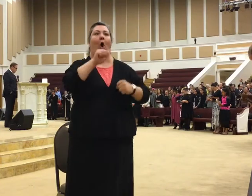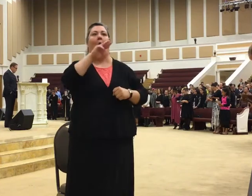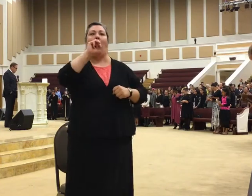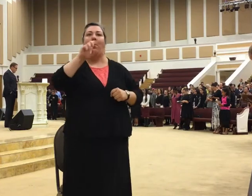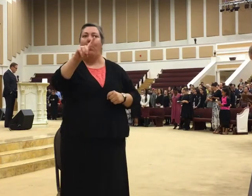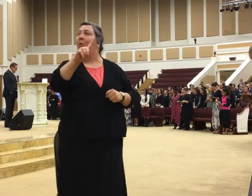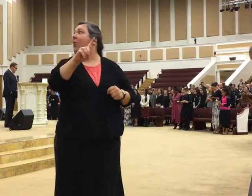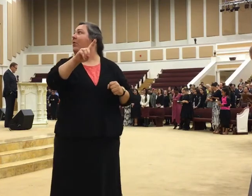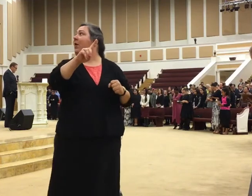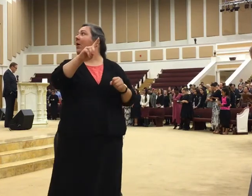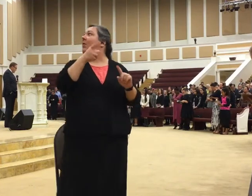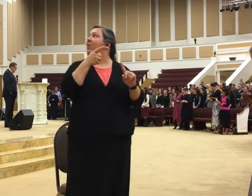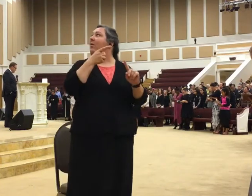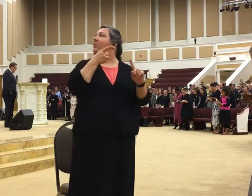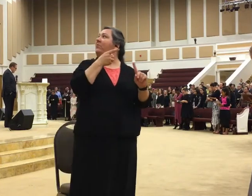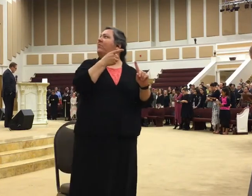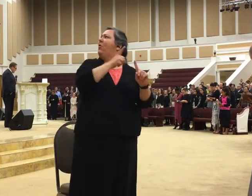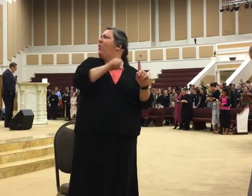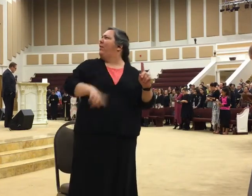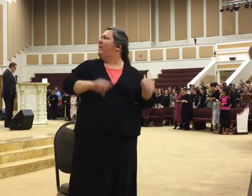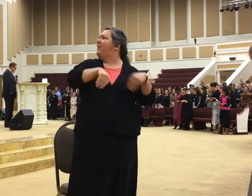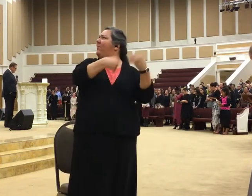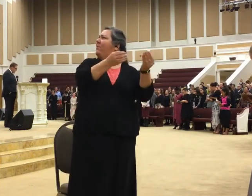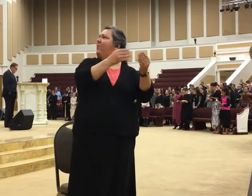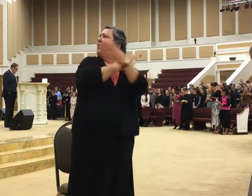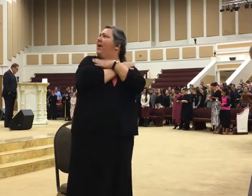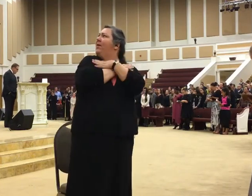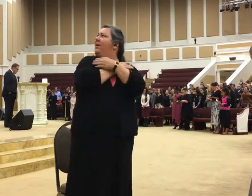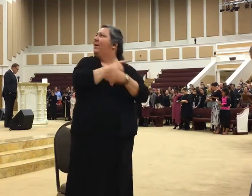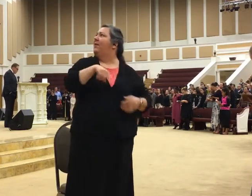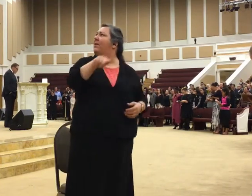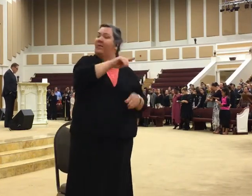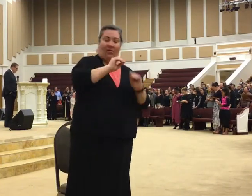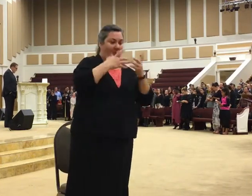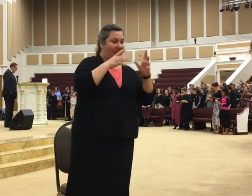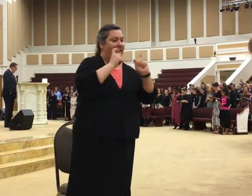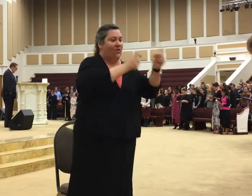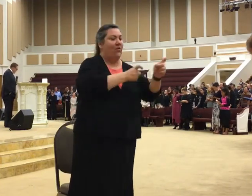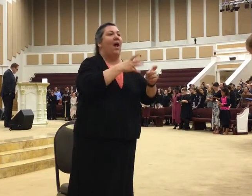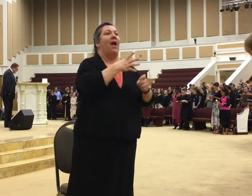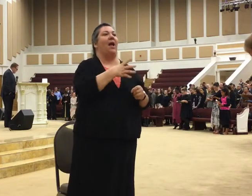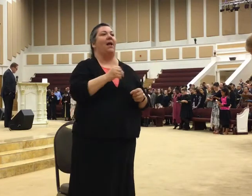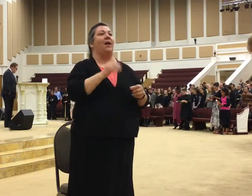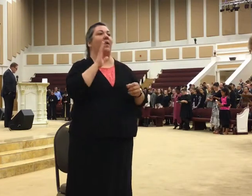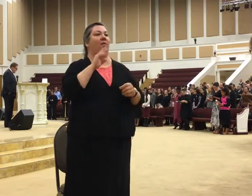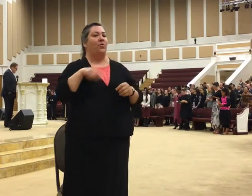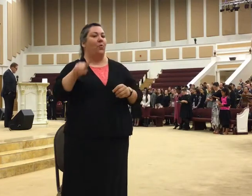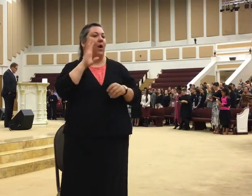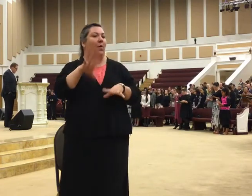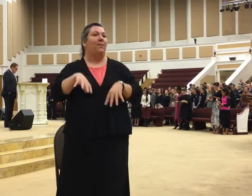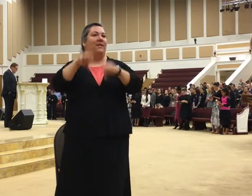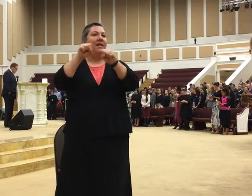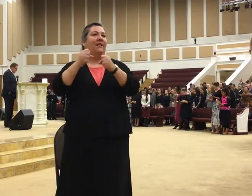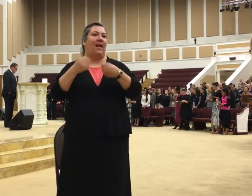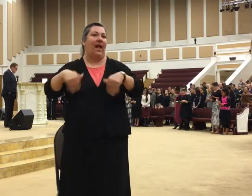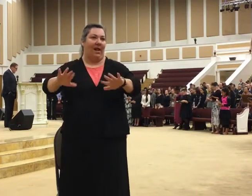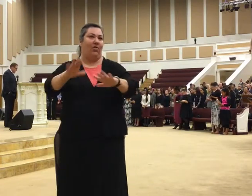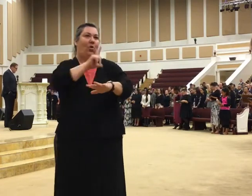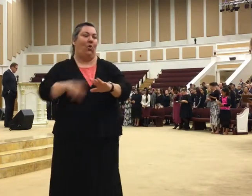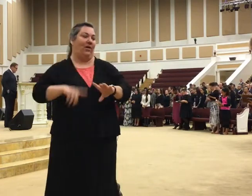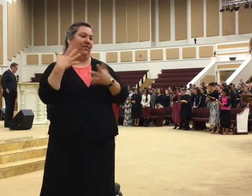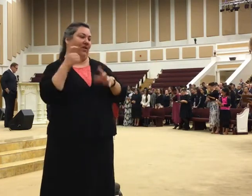given your brethren rest as he hath given you, and they also possess the land which the Lord your God giveth them. Then ye shall return